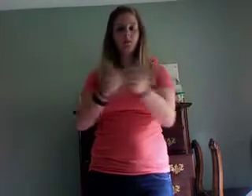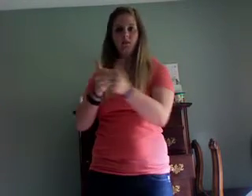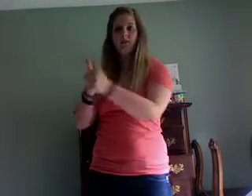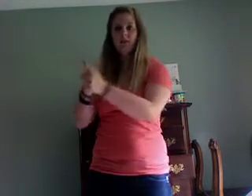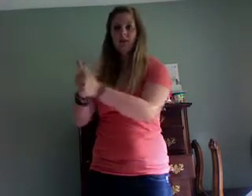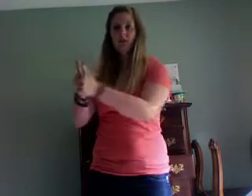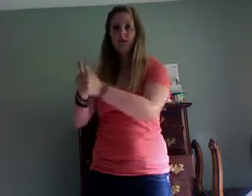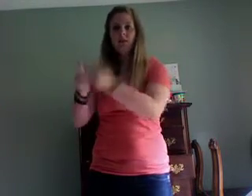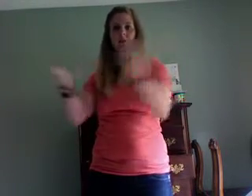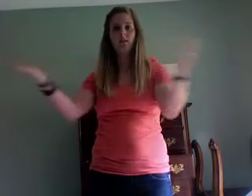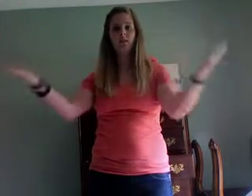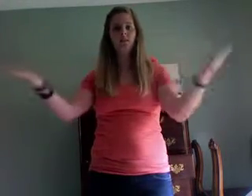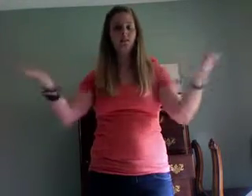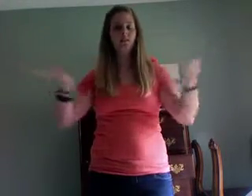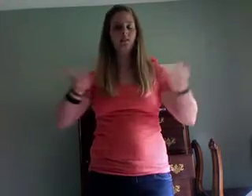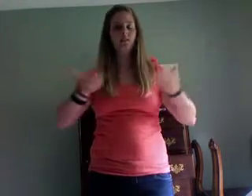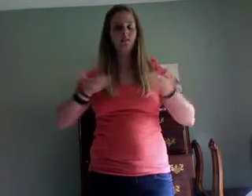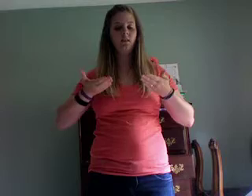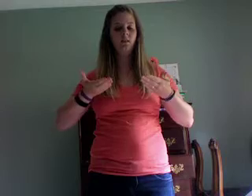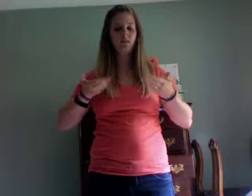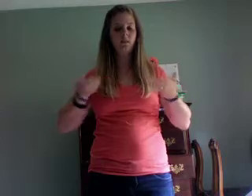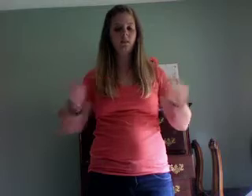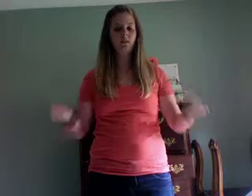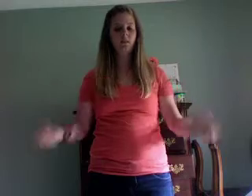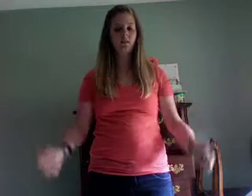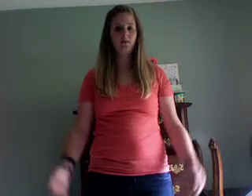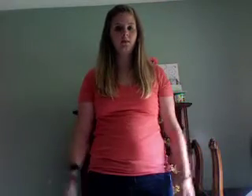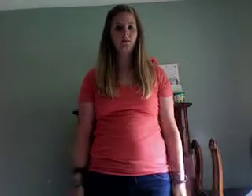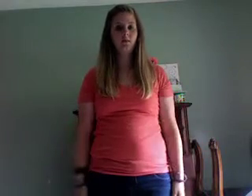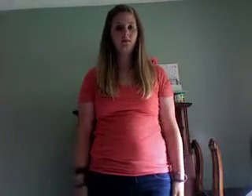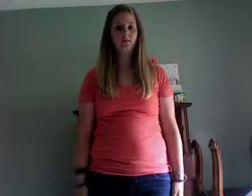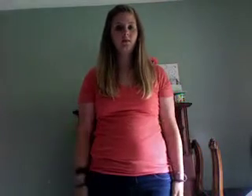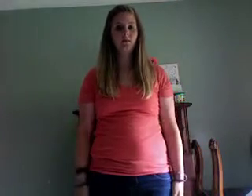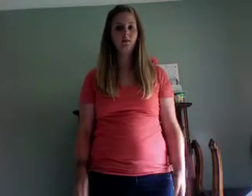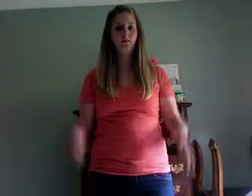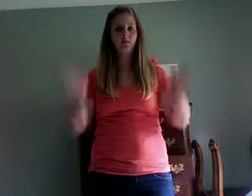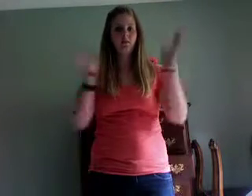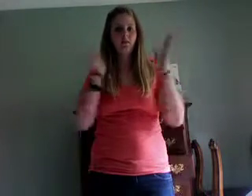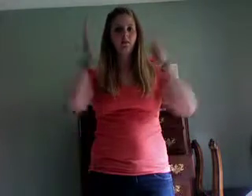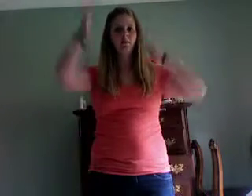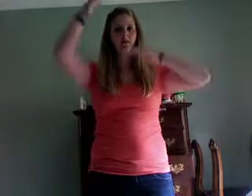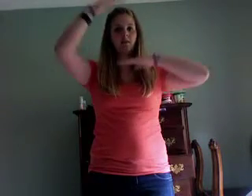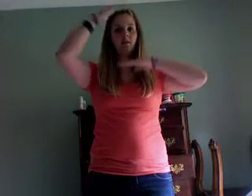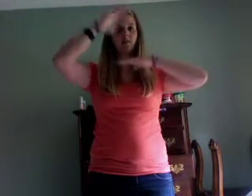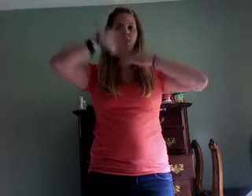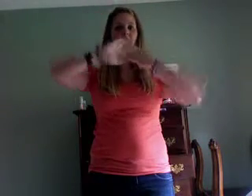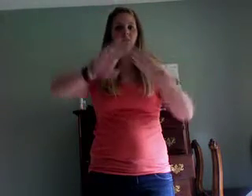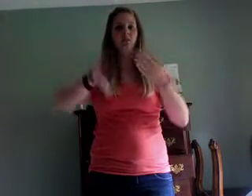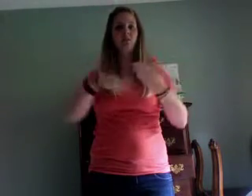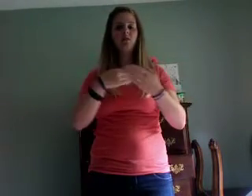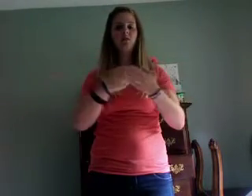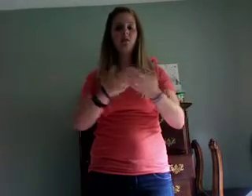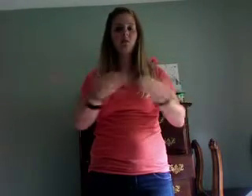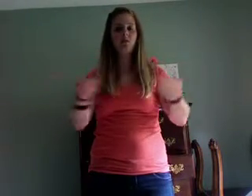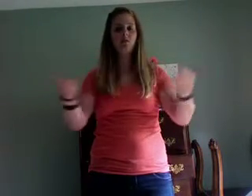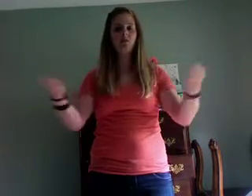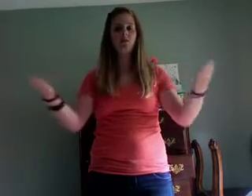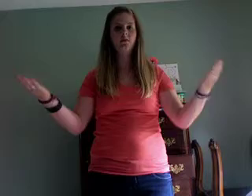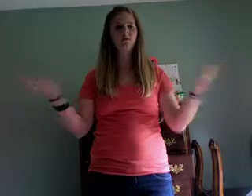follow me, and they came. A face like all the rest,